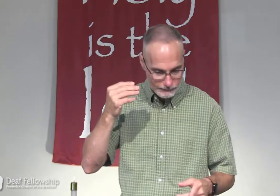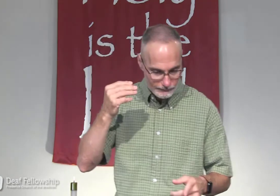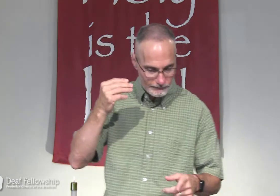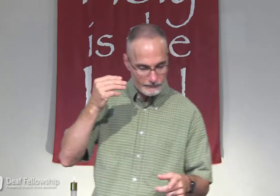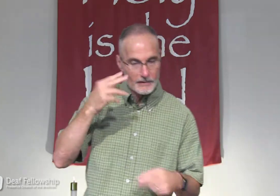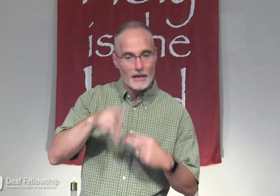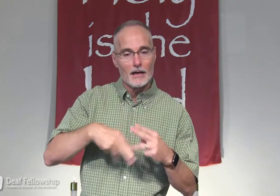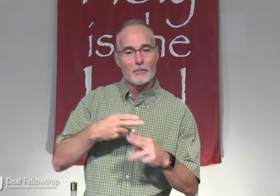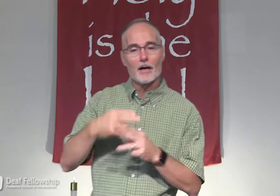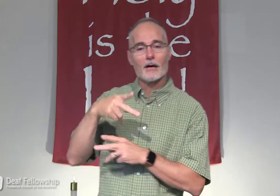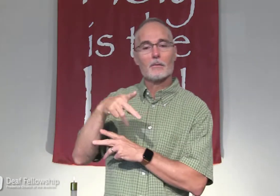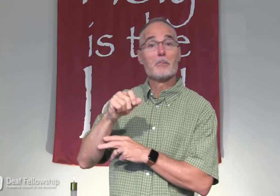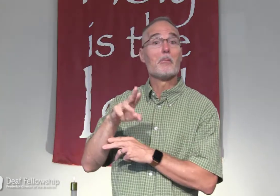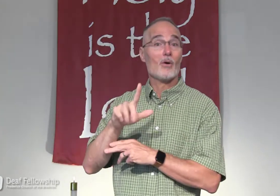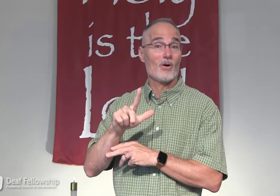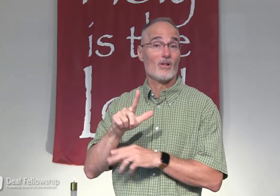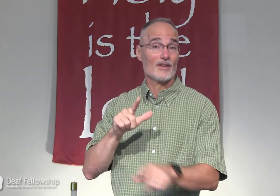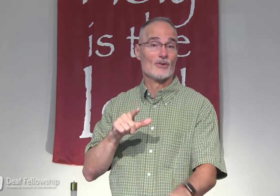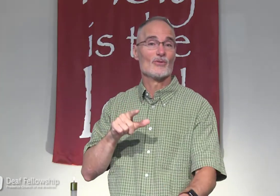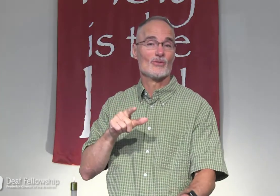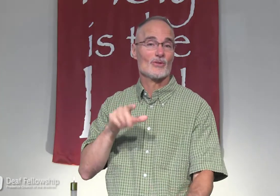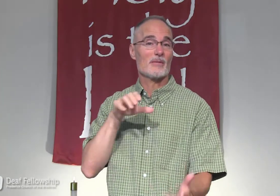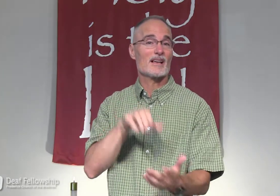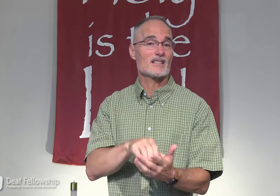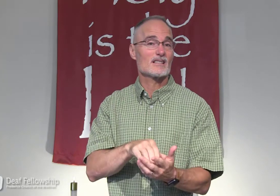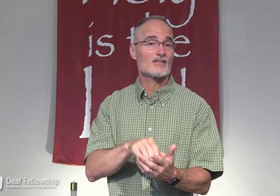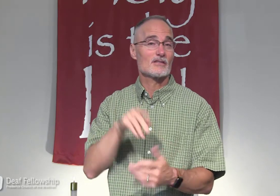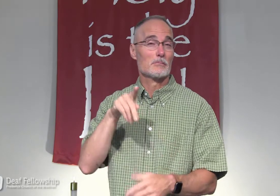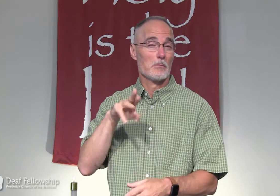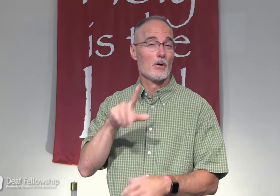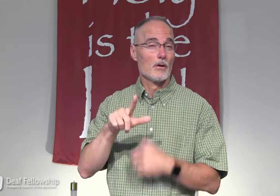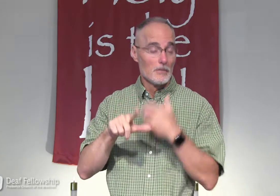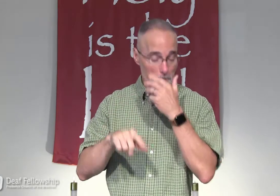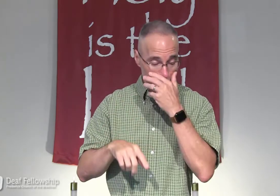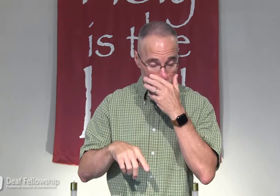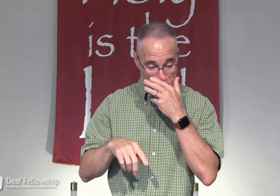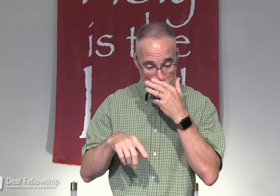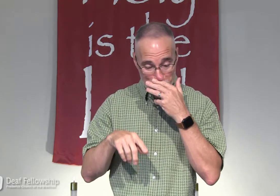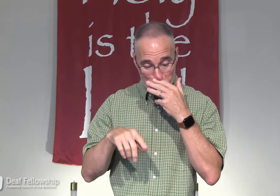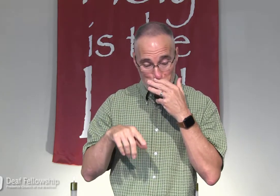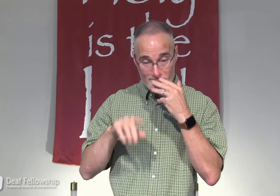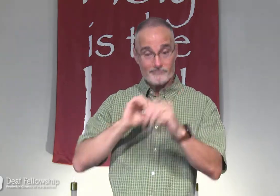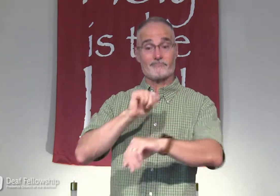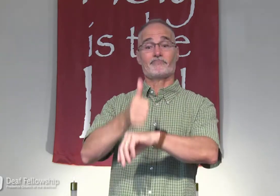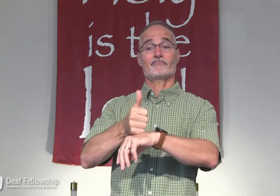But anyway, when I was thinking about Paul here in this passage,